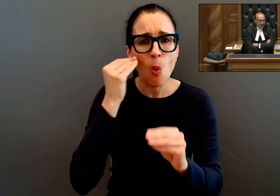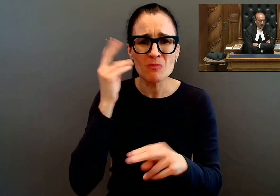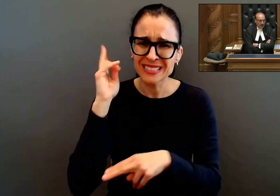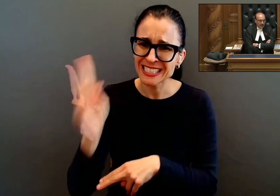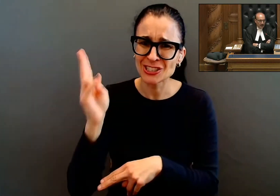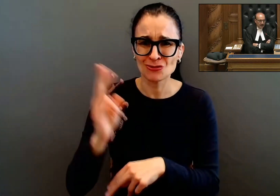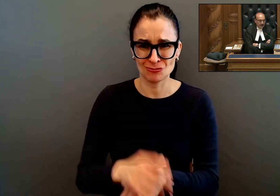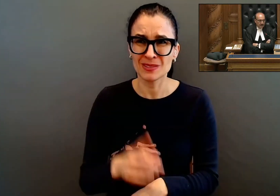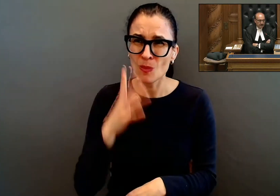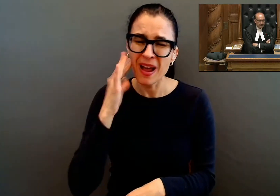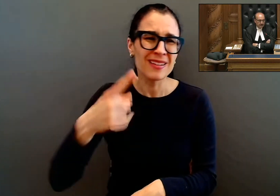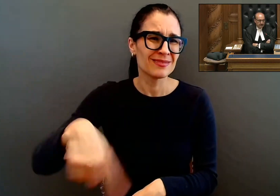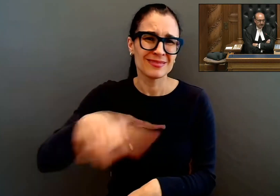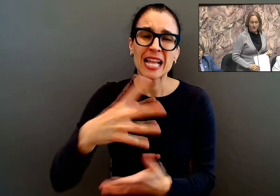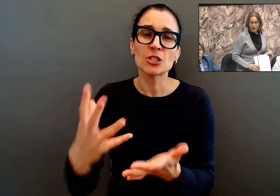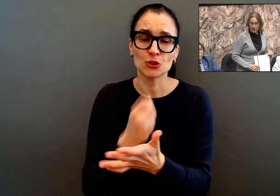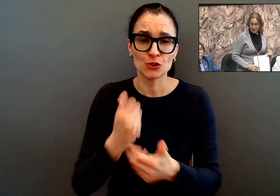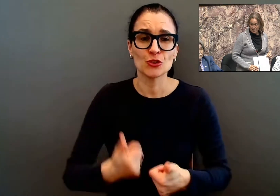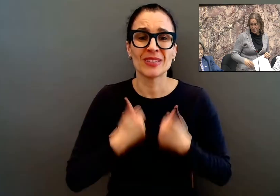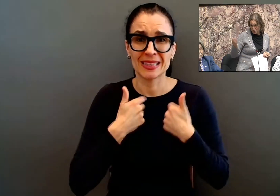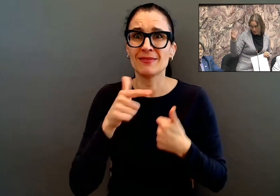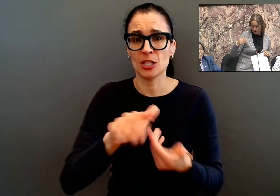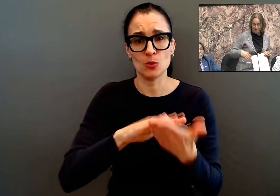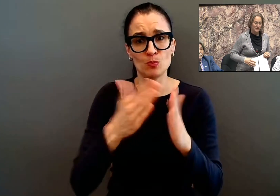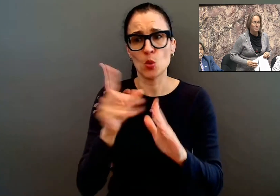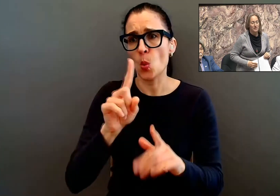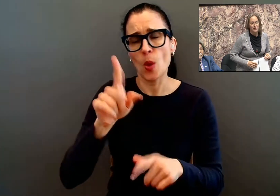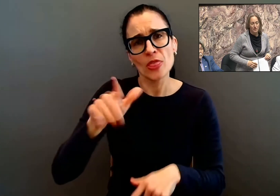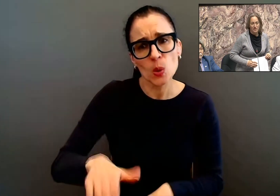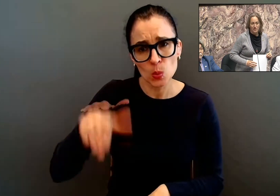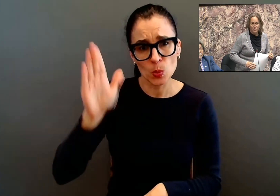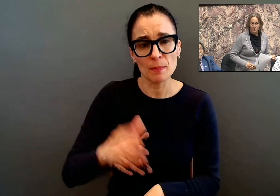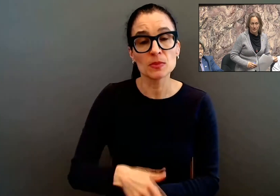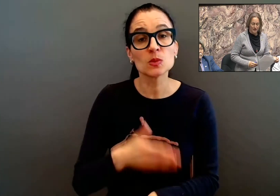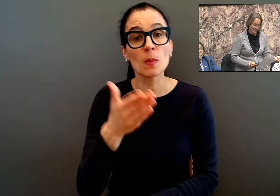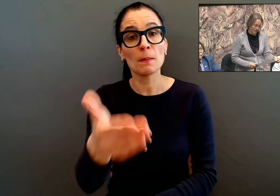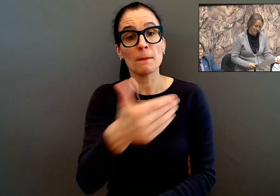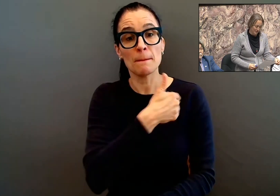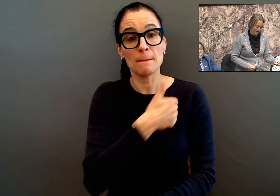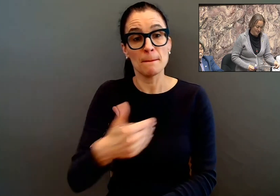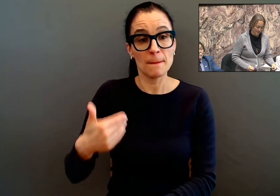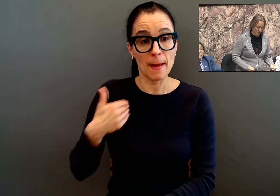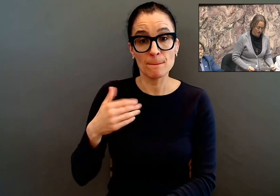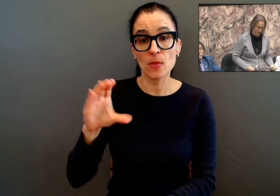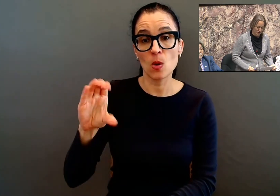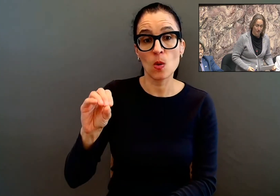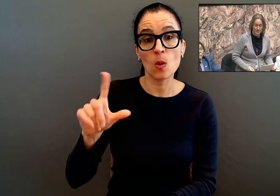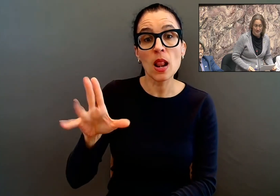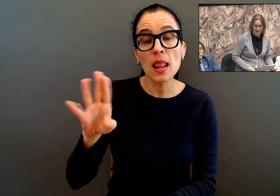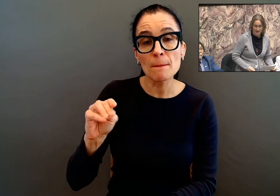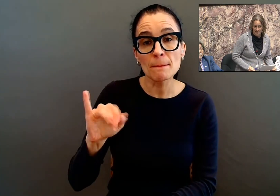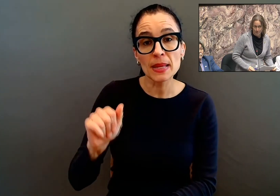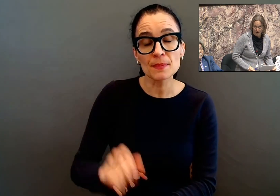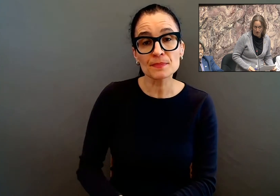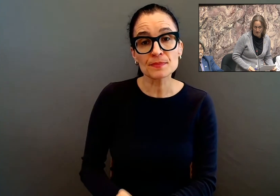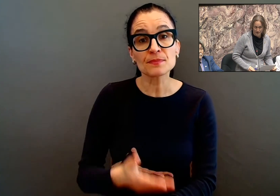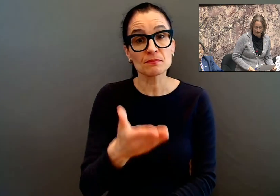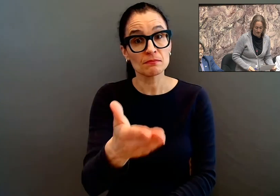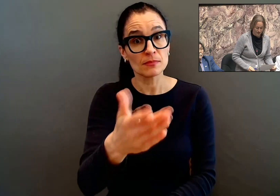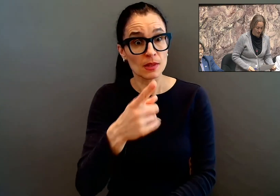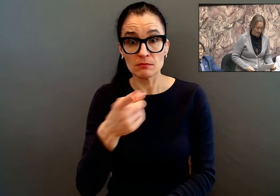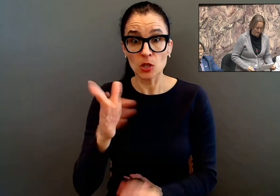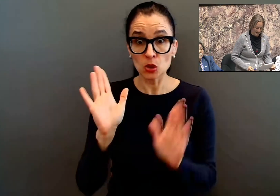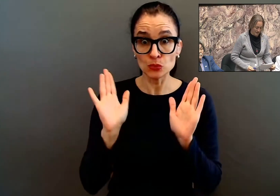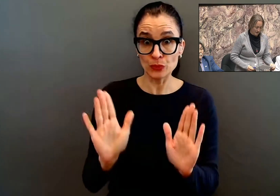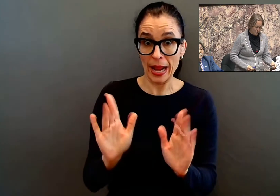Member for Kelowna Centre. It's great that, thank you, Honourable Speaker, that's great that the largest investment in Prince George ever, but doesn't still explain why those